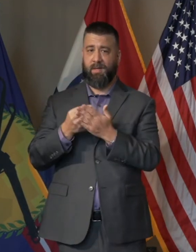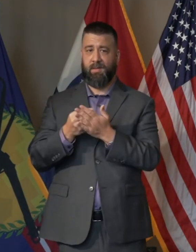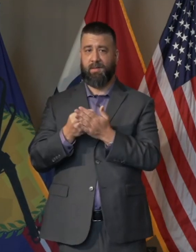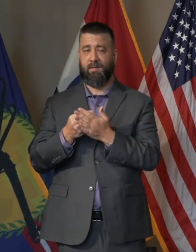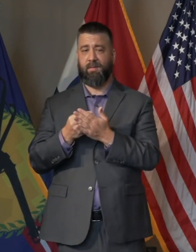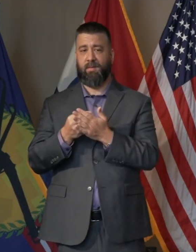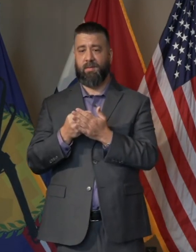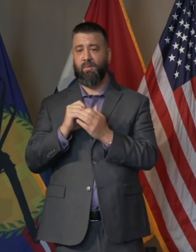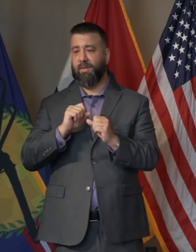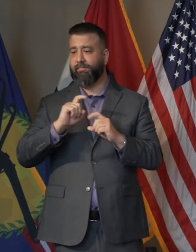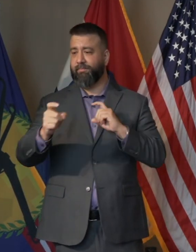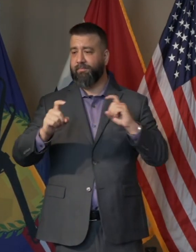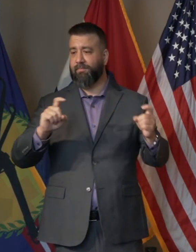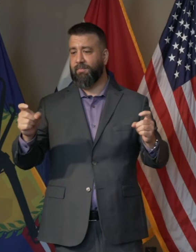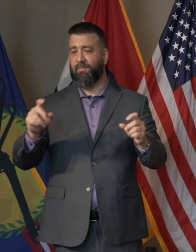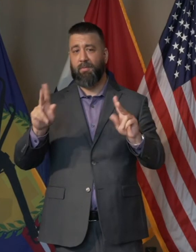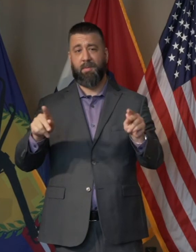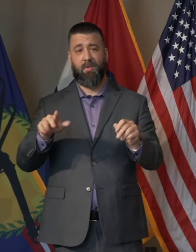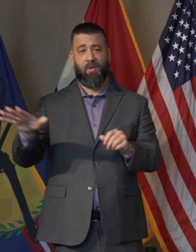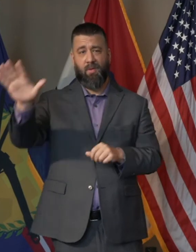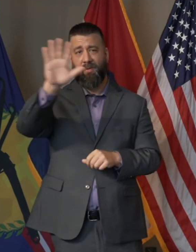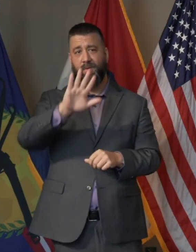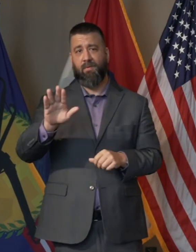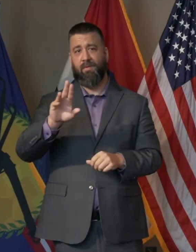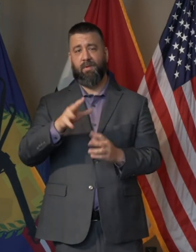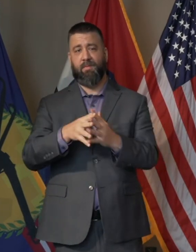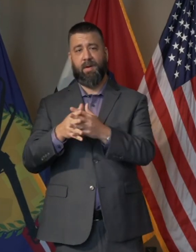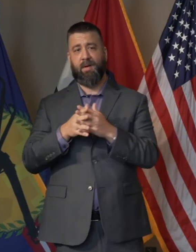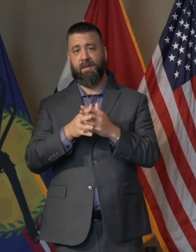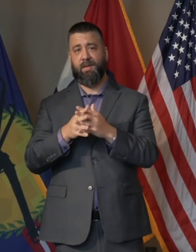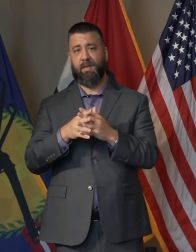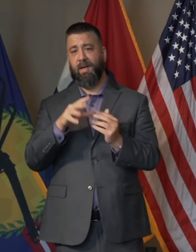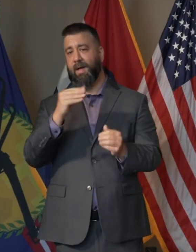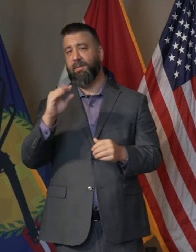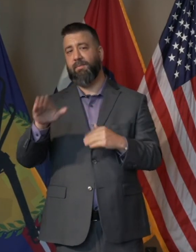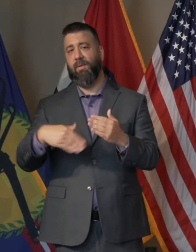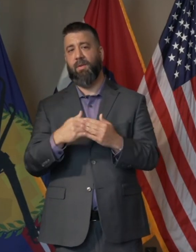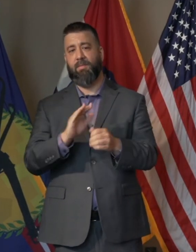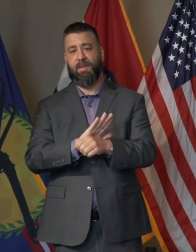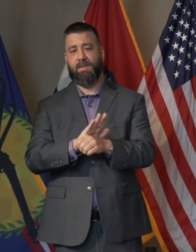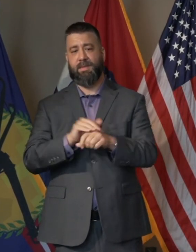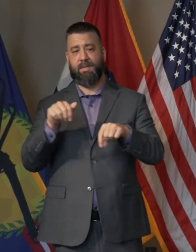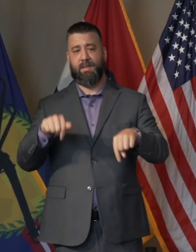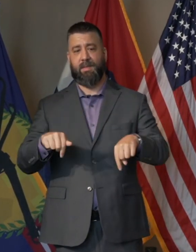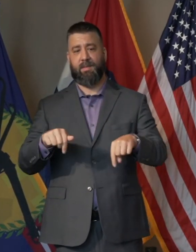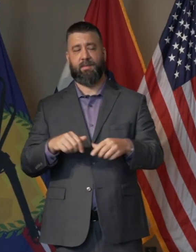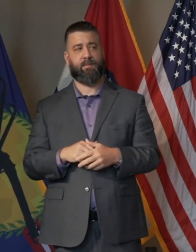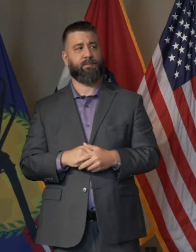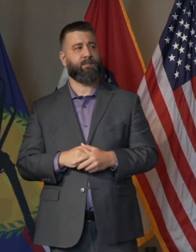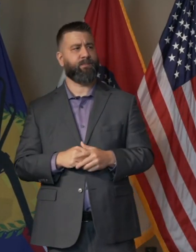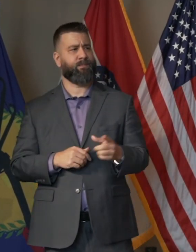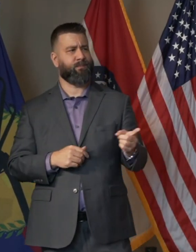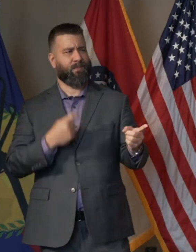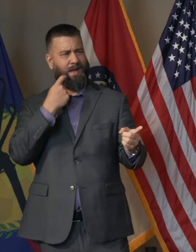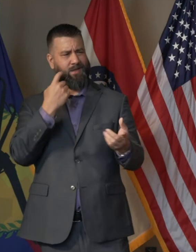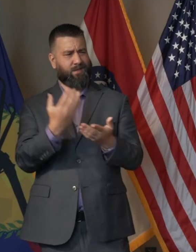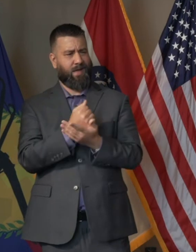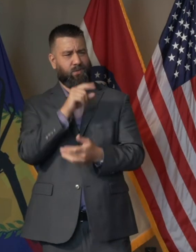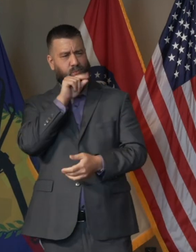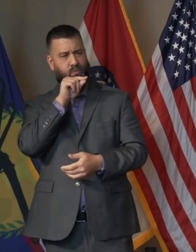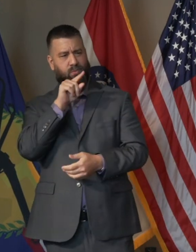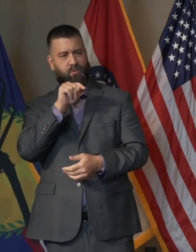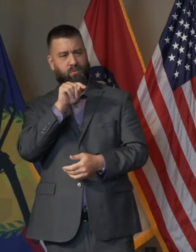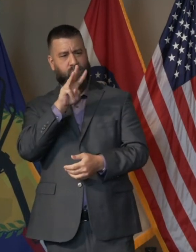our businesses who are negatively impacted by this pandemic. I just got a tweet and someone just asked this question. They say